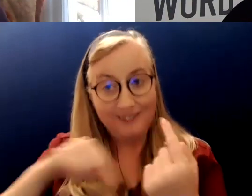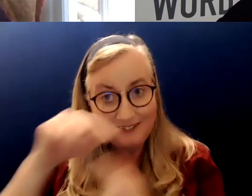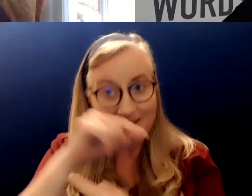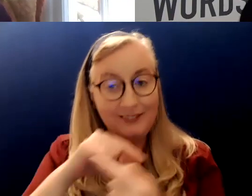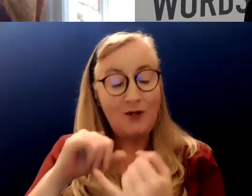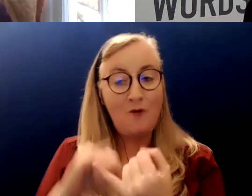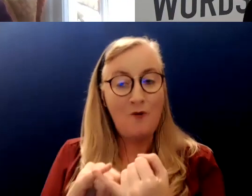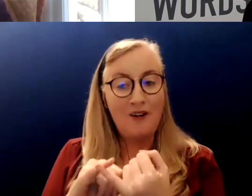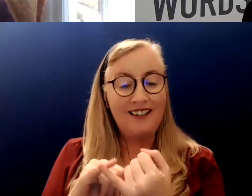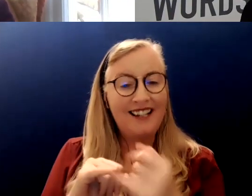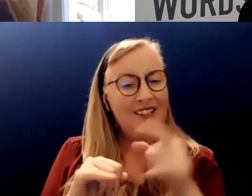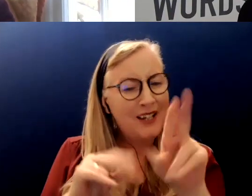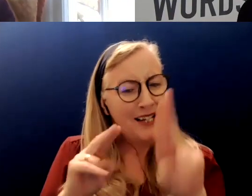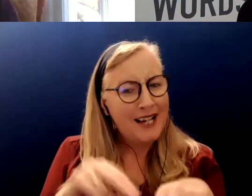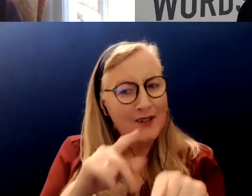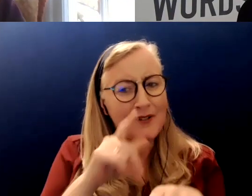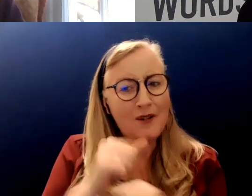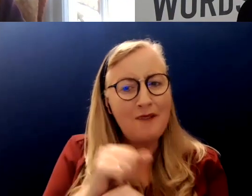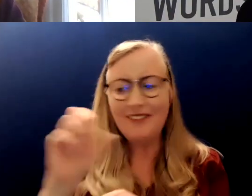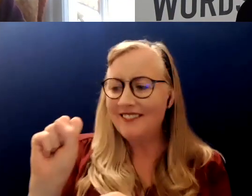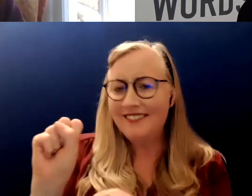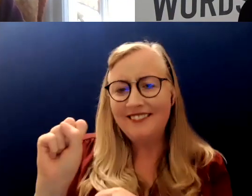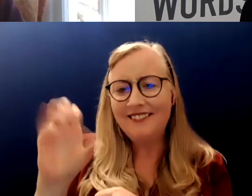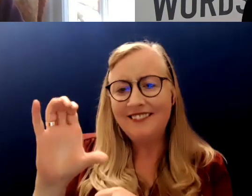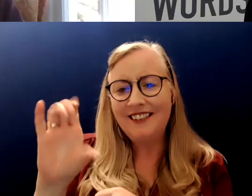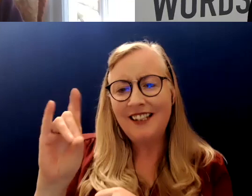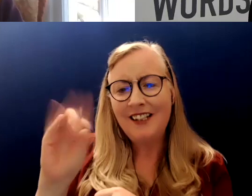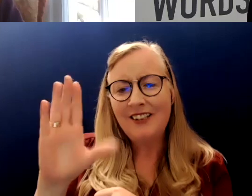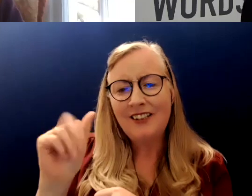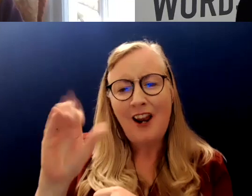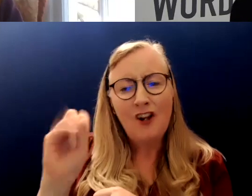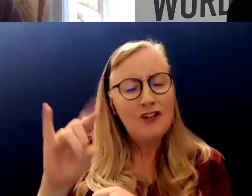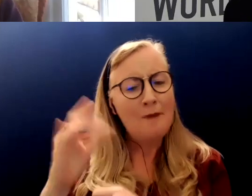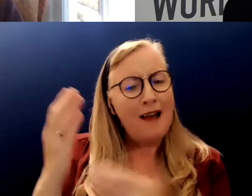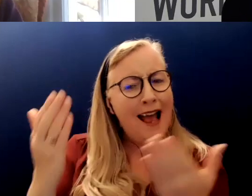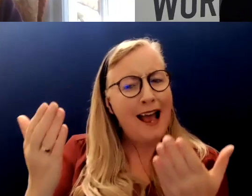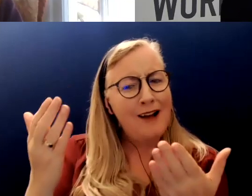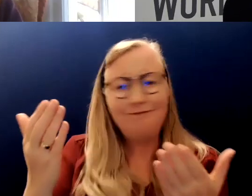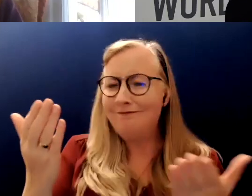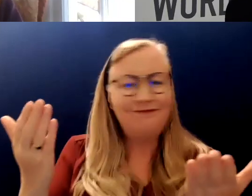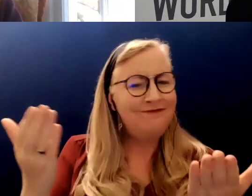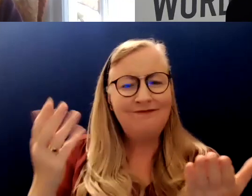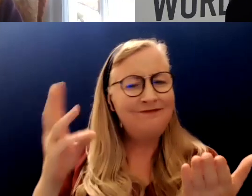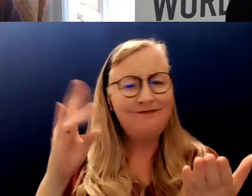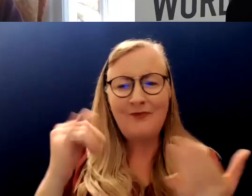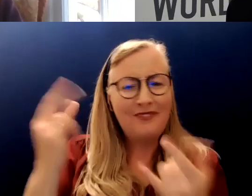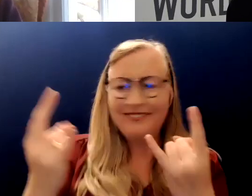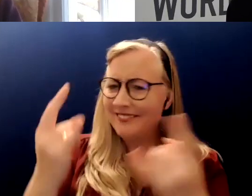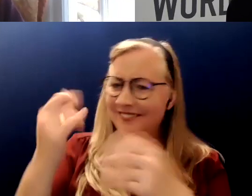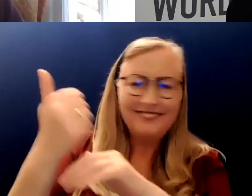So can you talk about the scholarship, how that came about, the Right. type of things that, Yes.